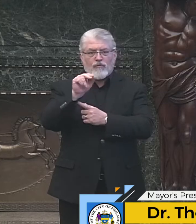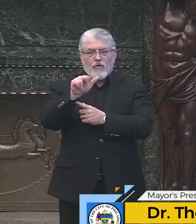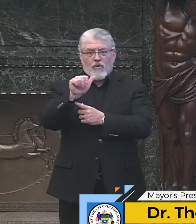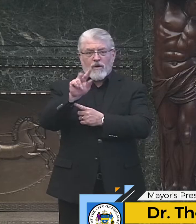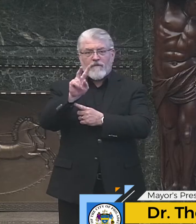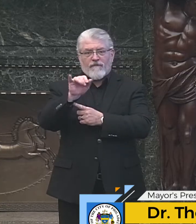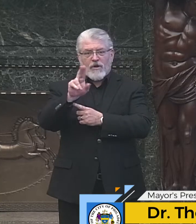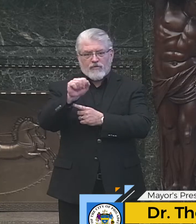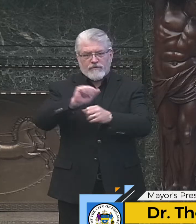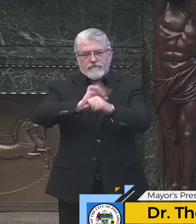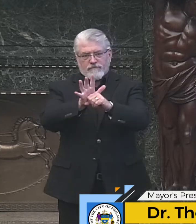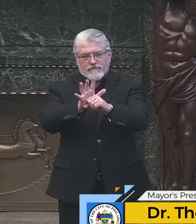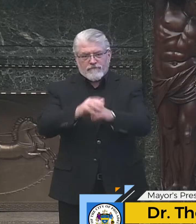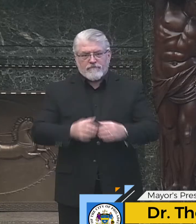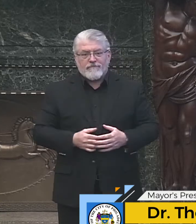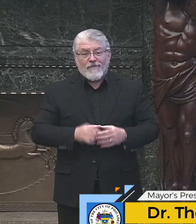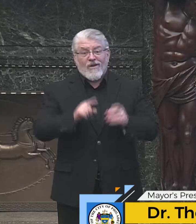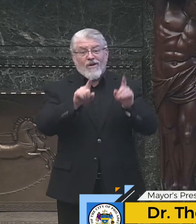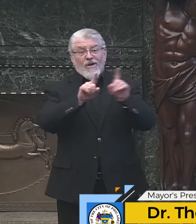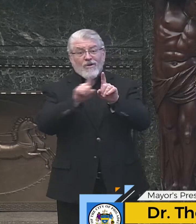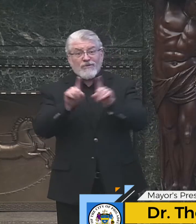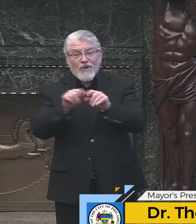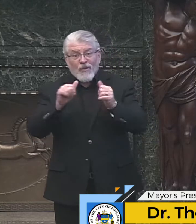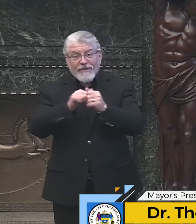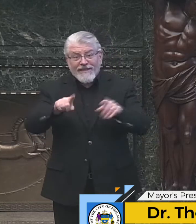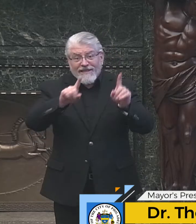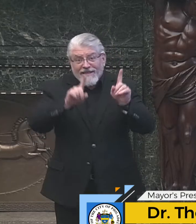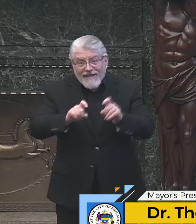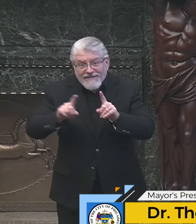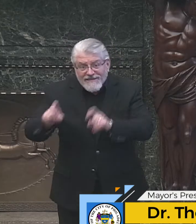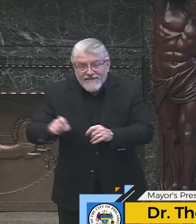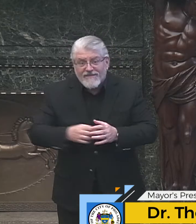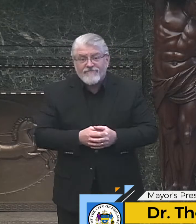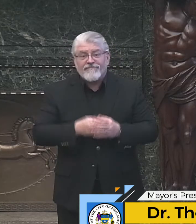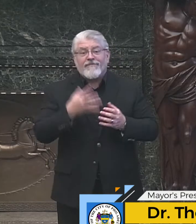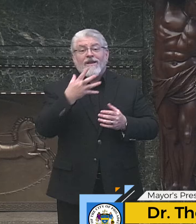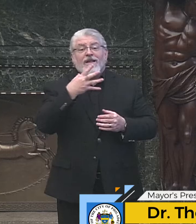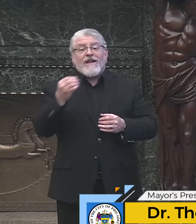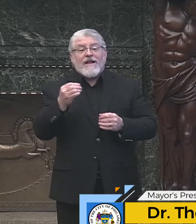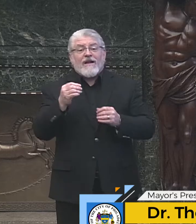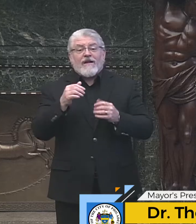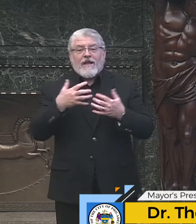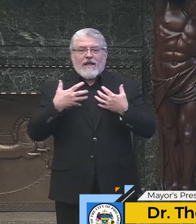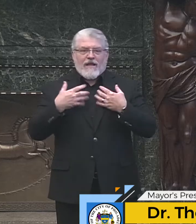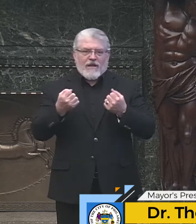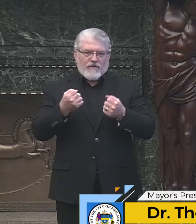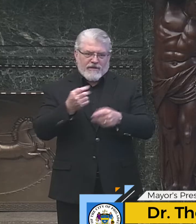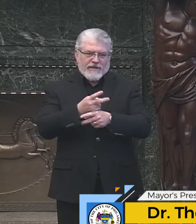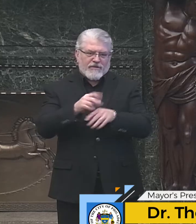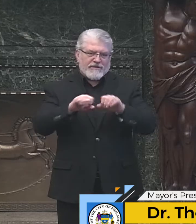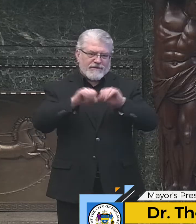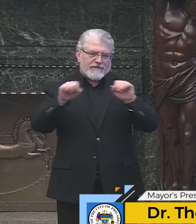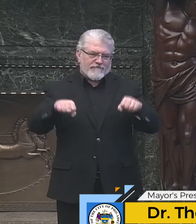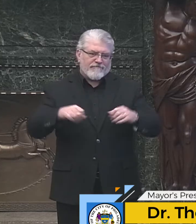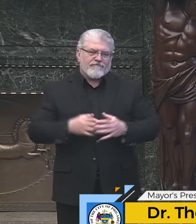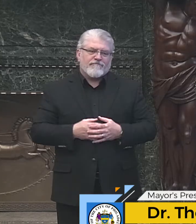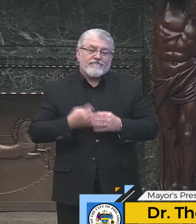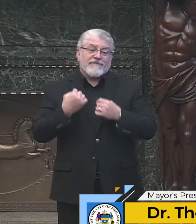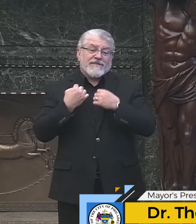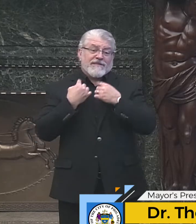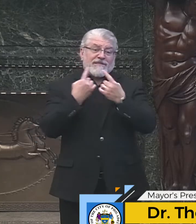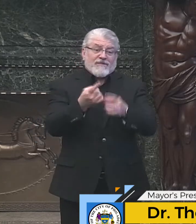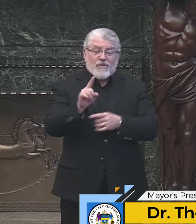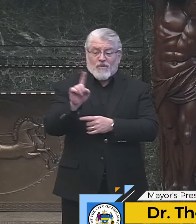healthcare systems. Since 1 p.m. yesterday, when we reported on this, there have been 18 new cases of coronavirus